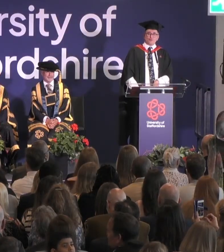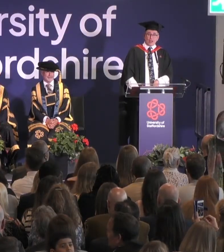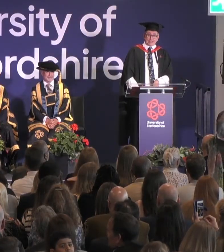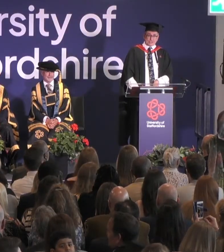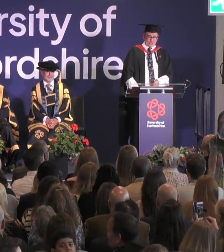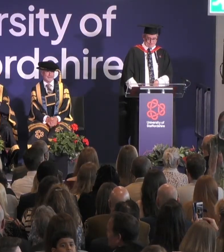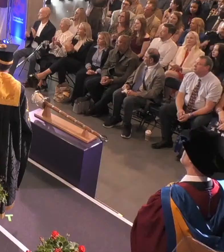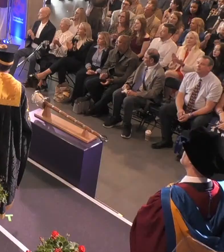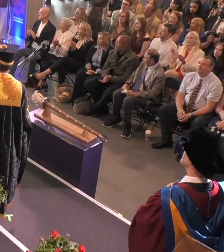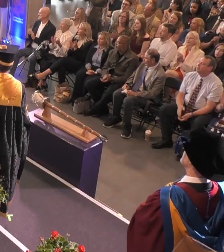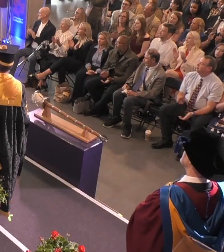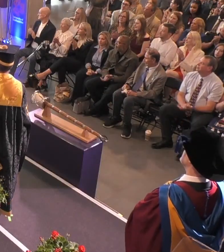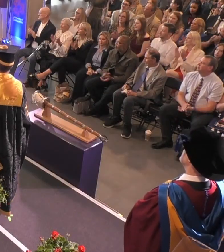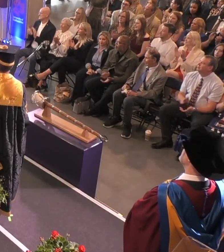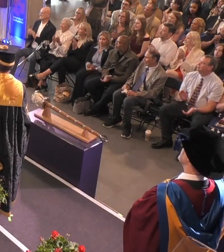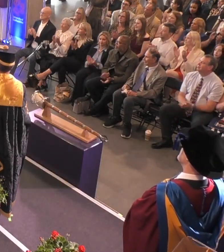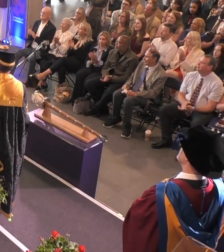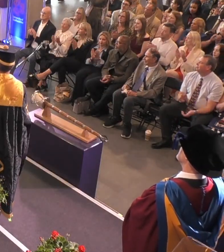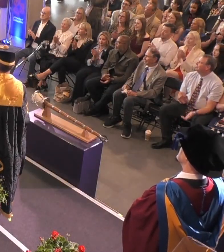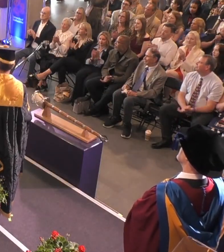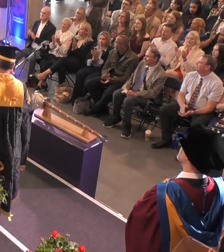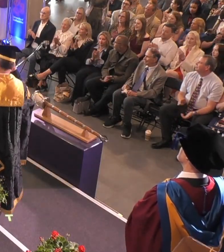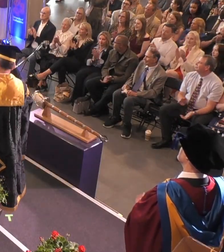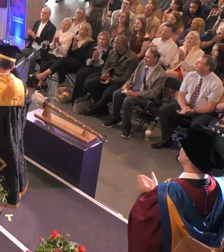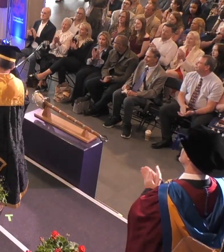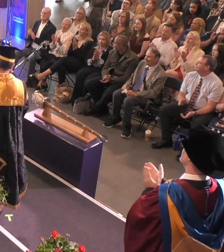Joseph Wright.